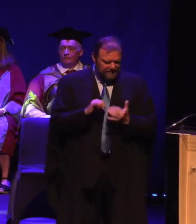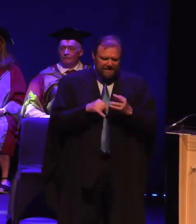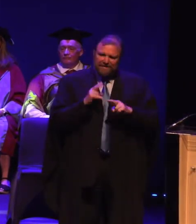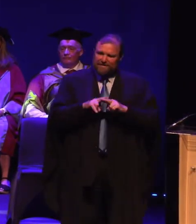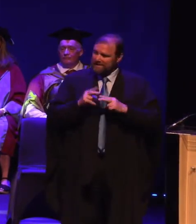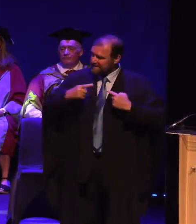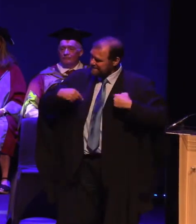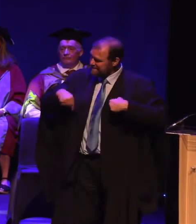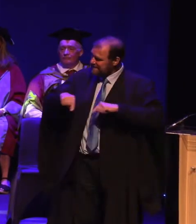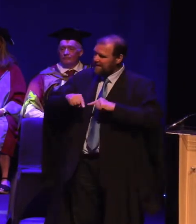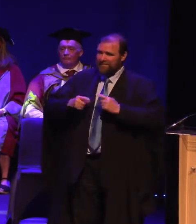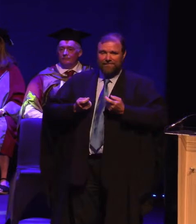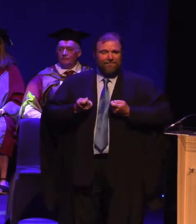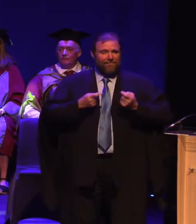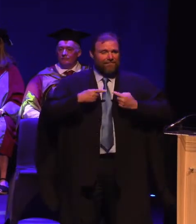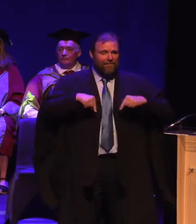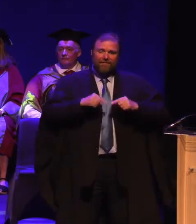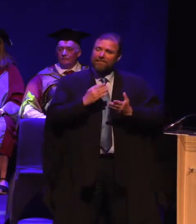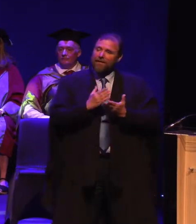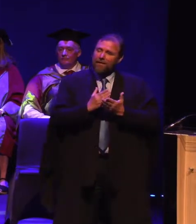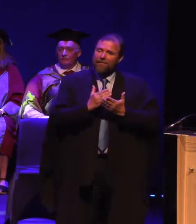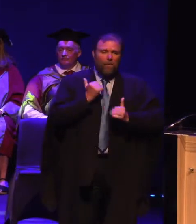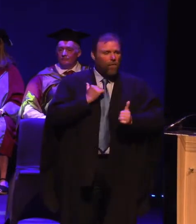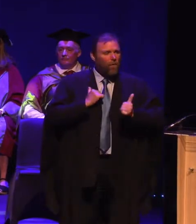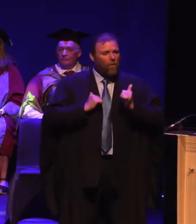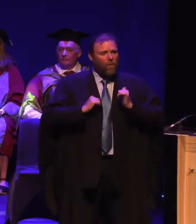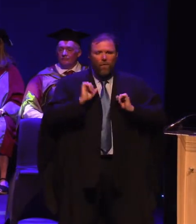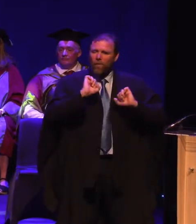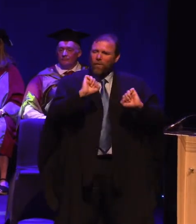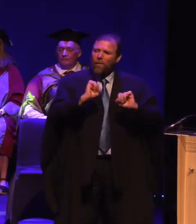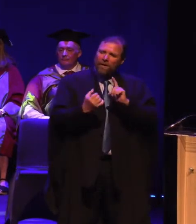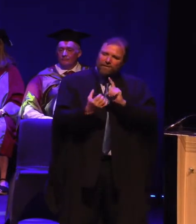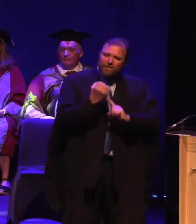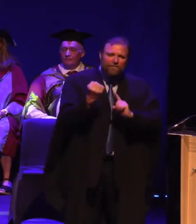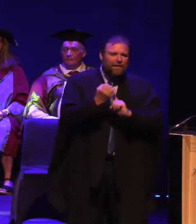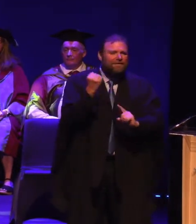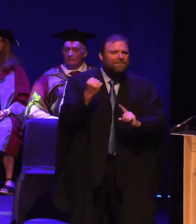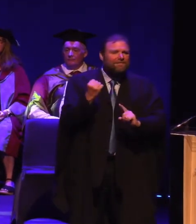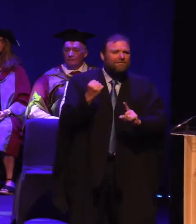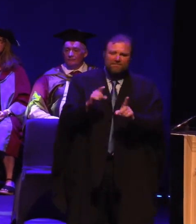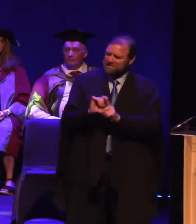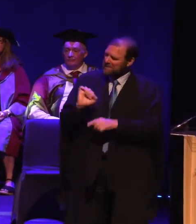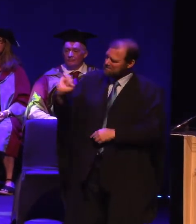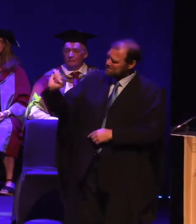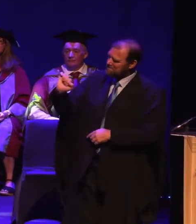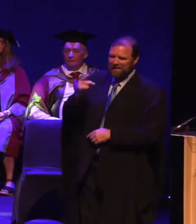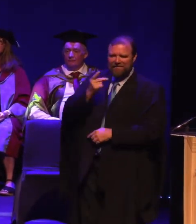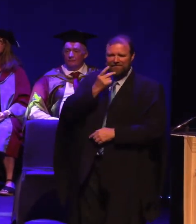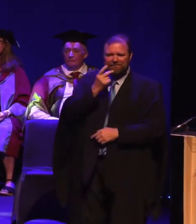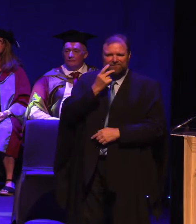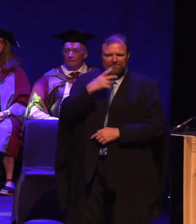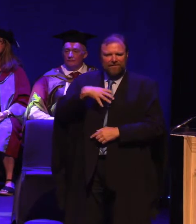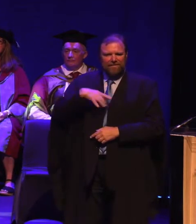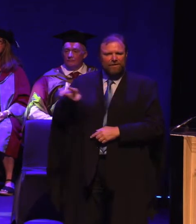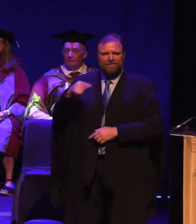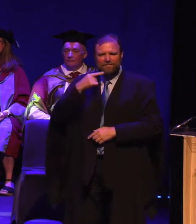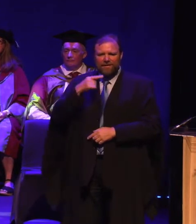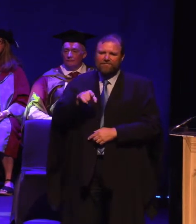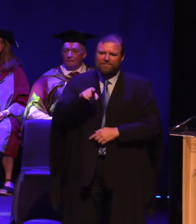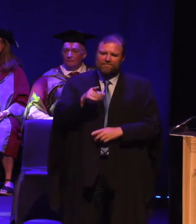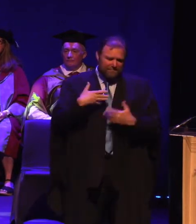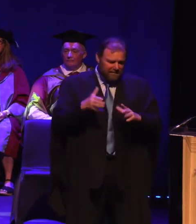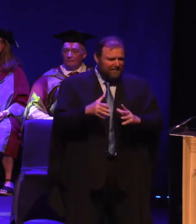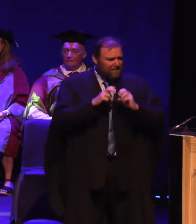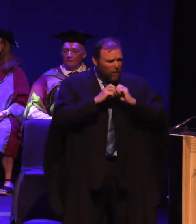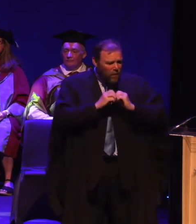are really, really proud of what you've achieved, and as the Vice Chancellor commented at the beginning, despite